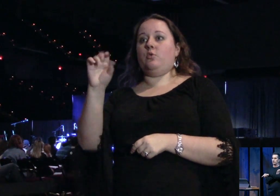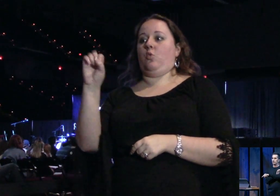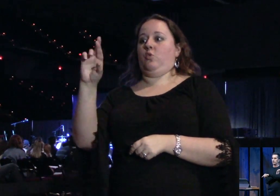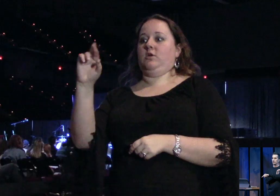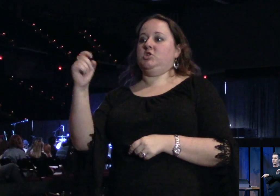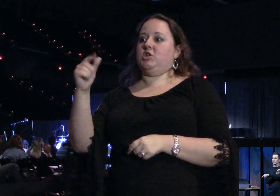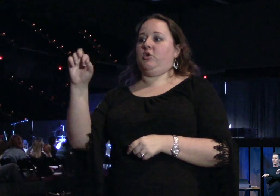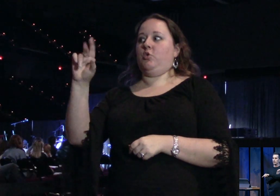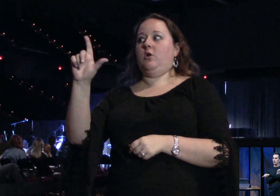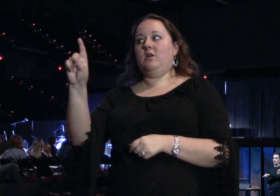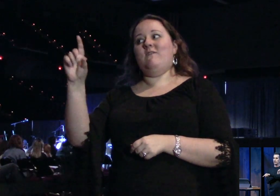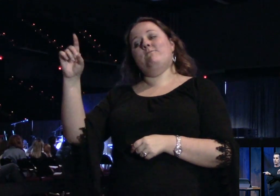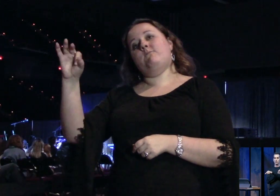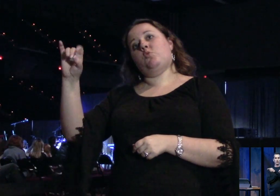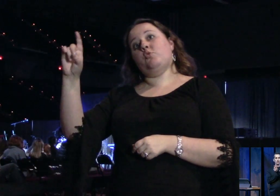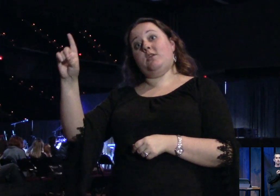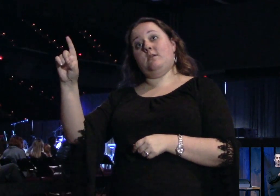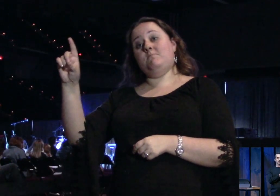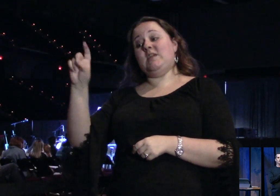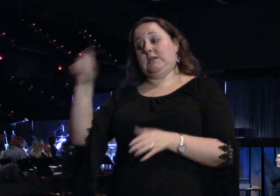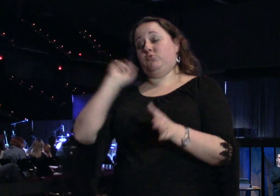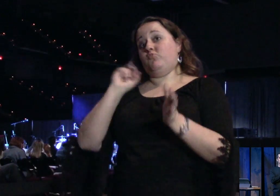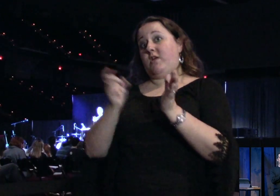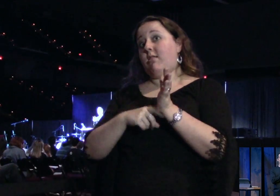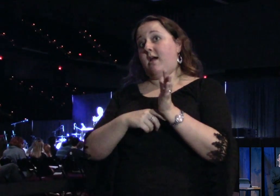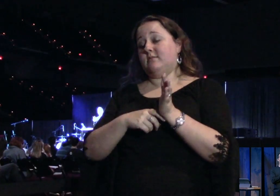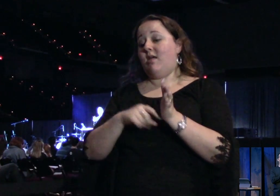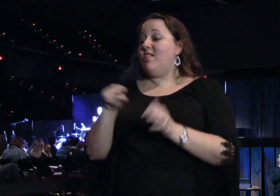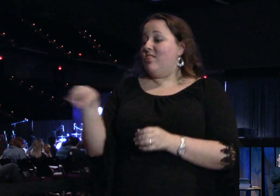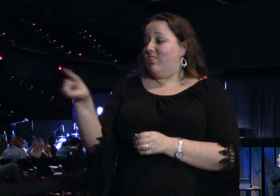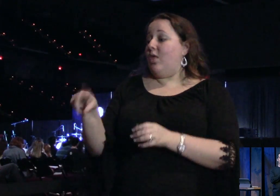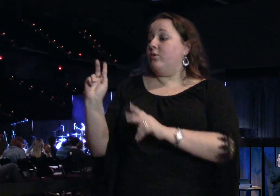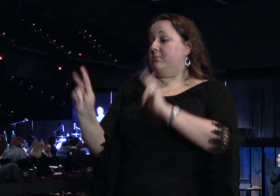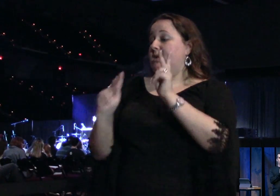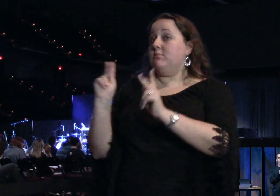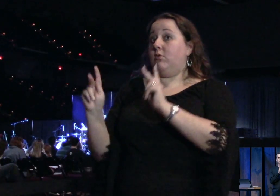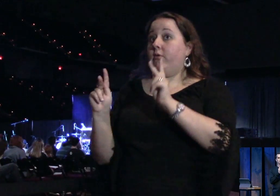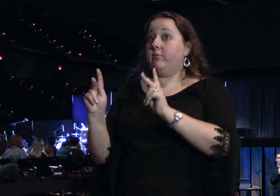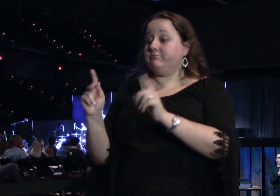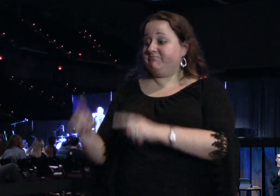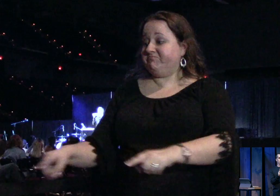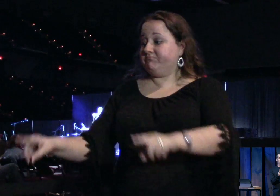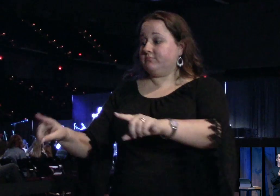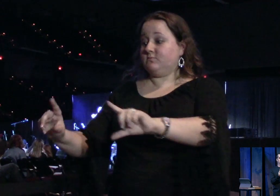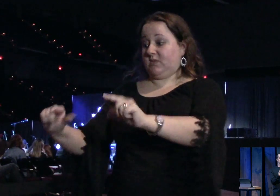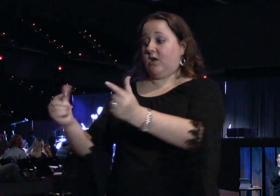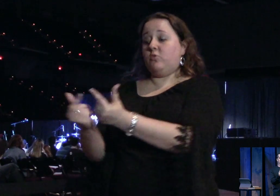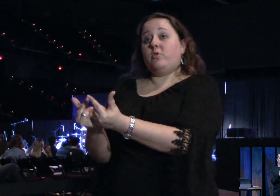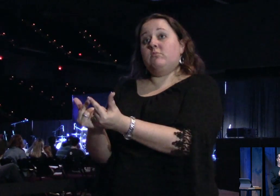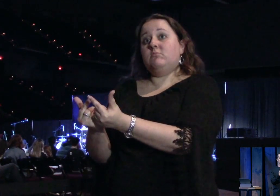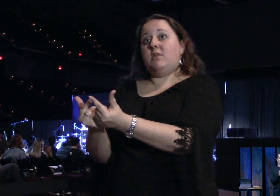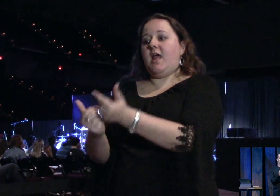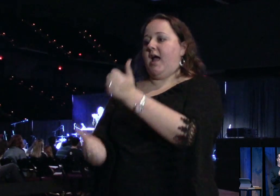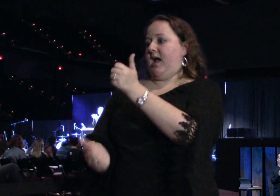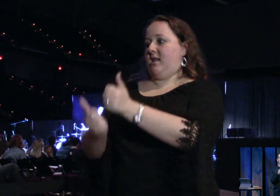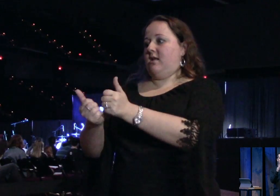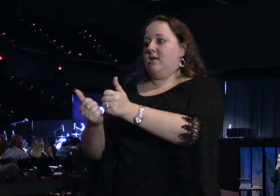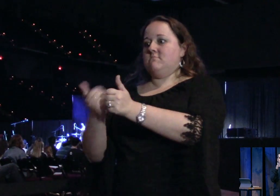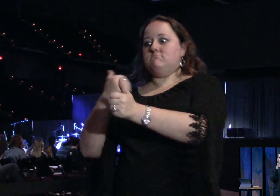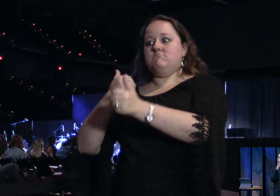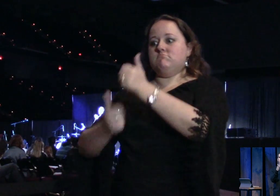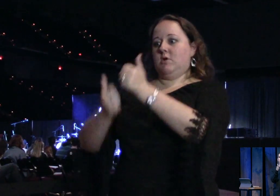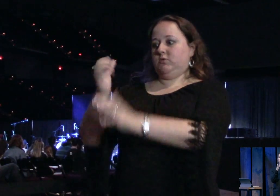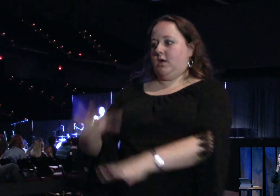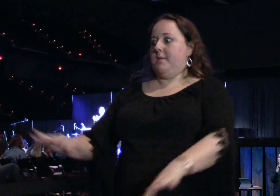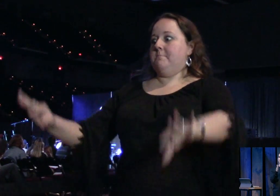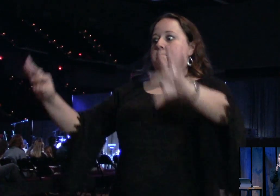Ford, here's what you need to realize. Those people held the